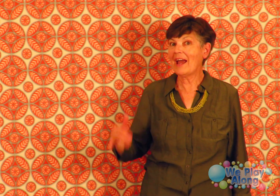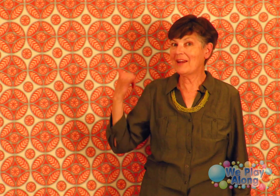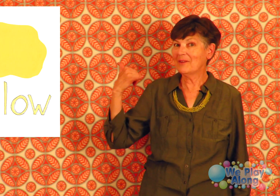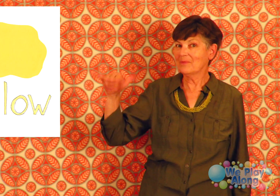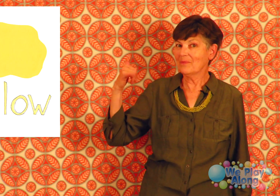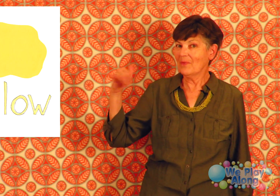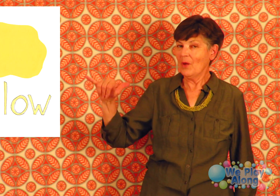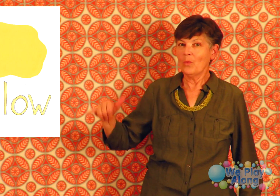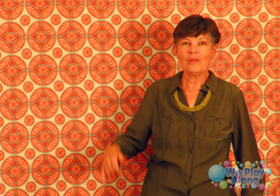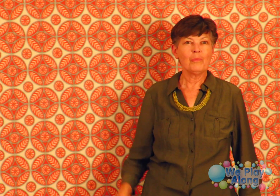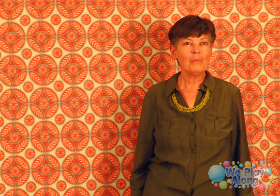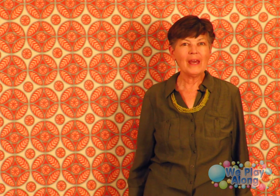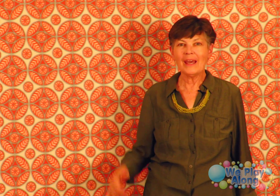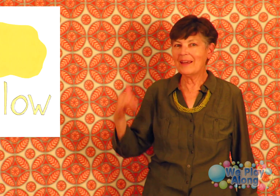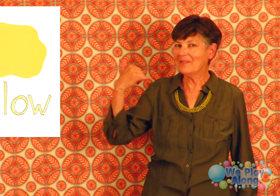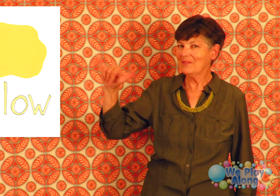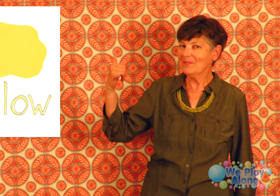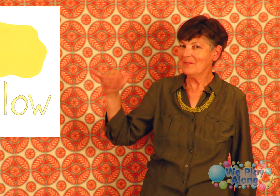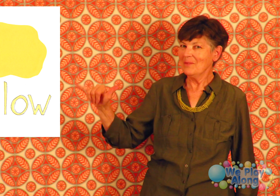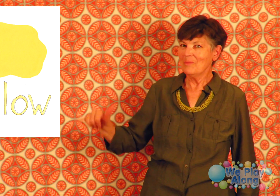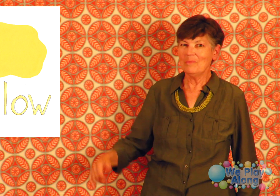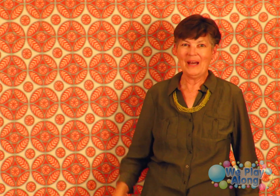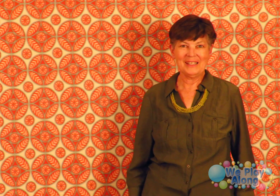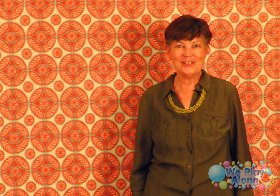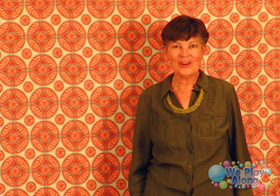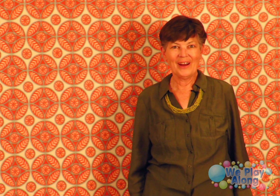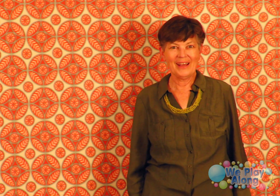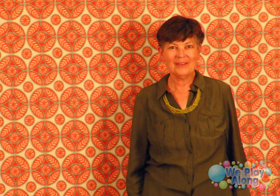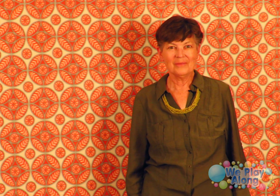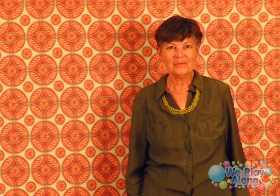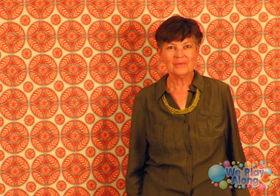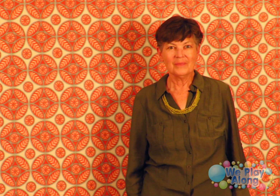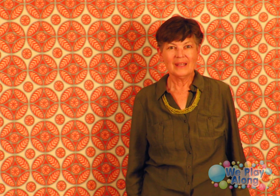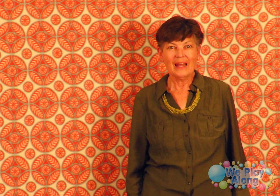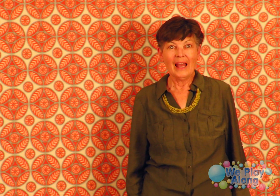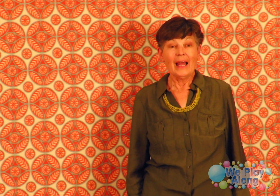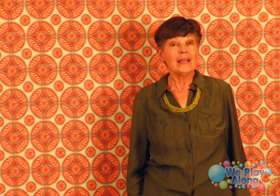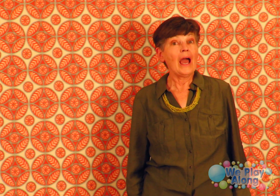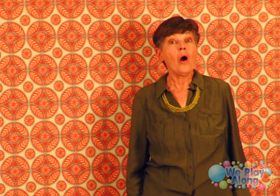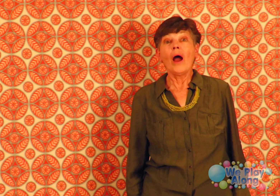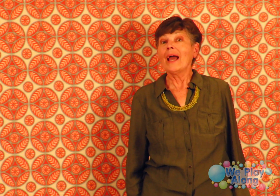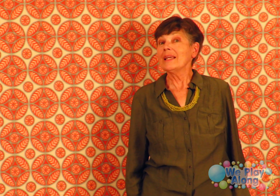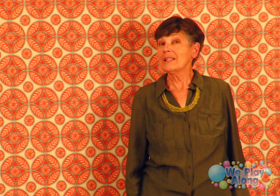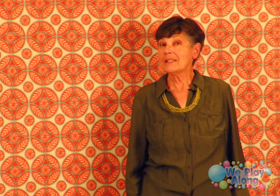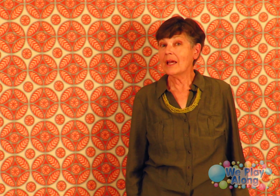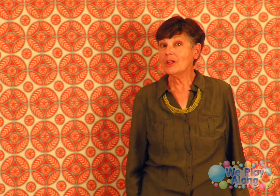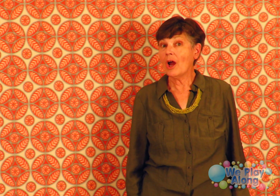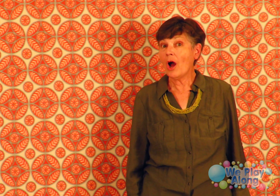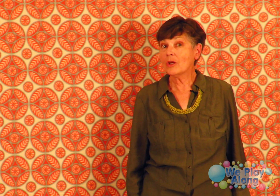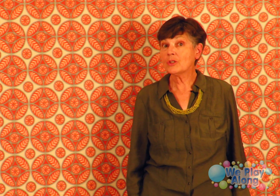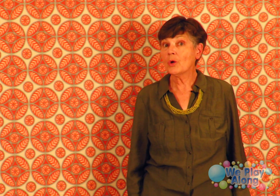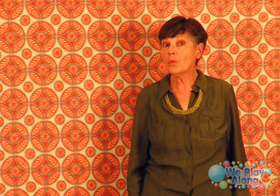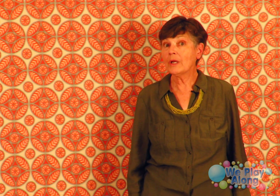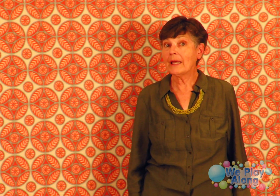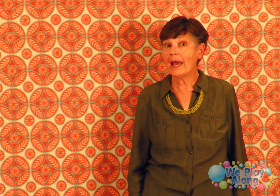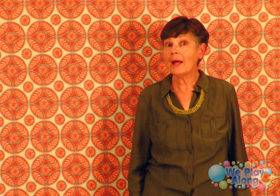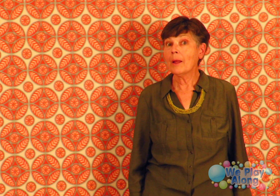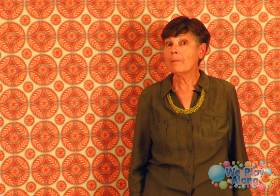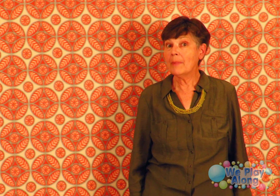dyed with big buttons on it. Now, Yesenia also would get